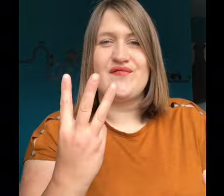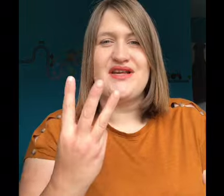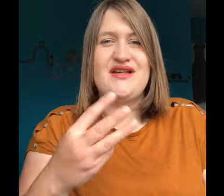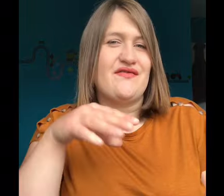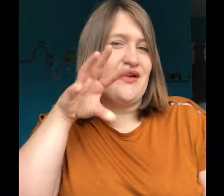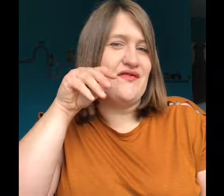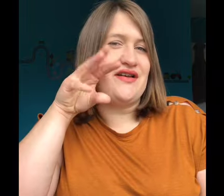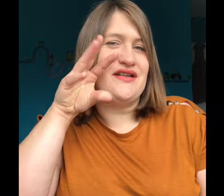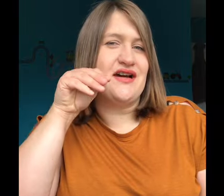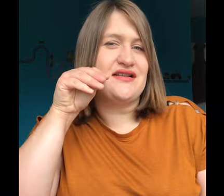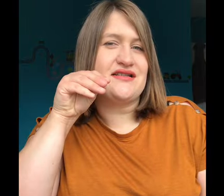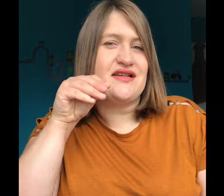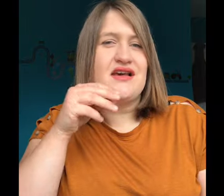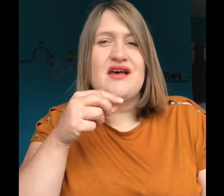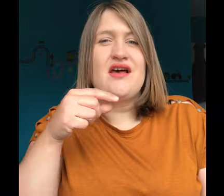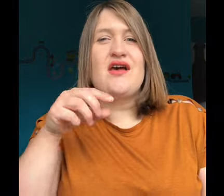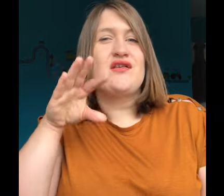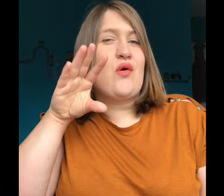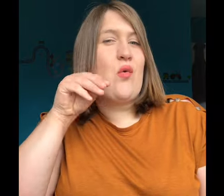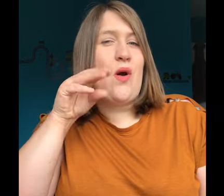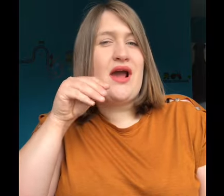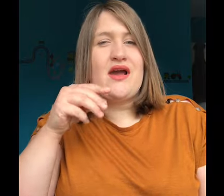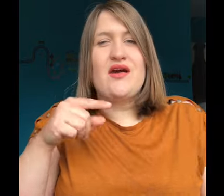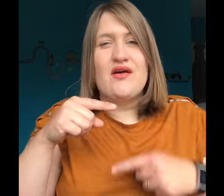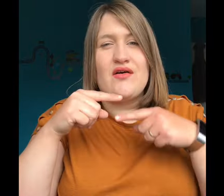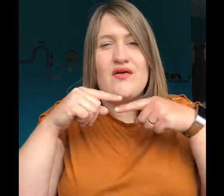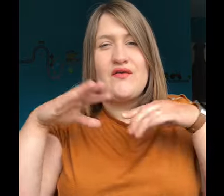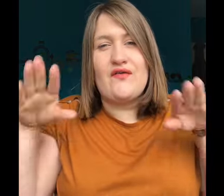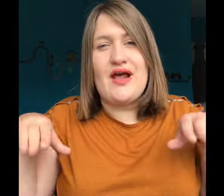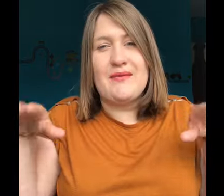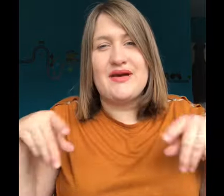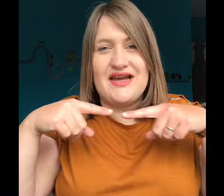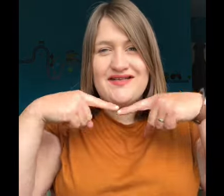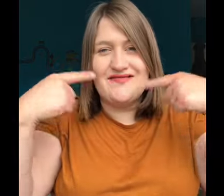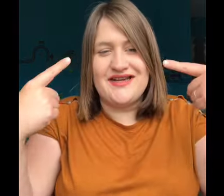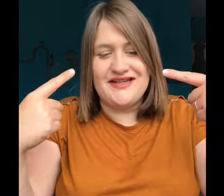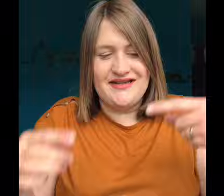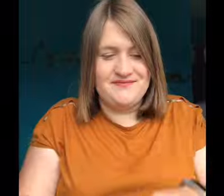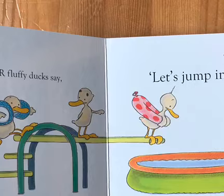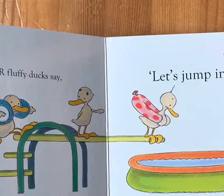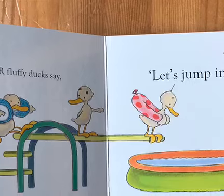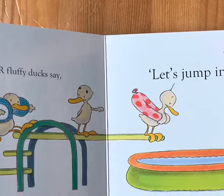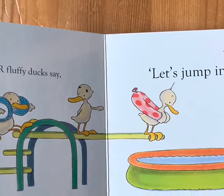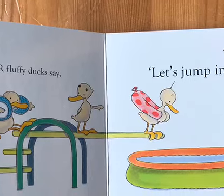Three fluffy ducks quack, flap and grin.